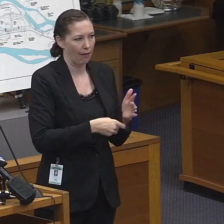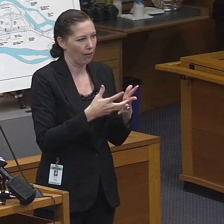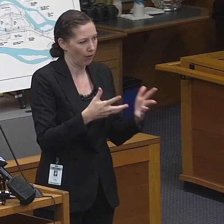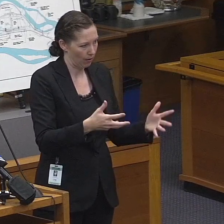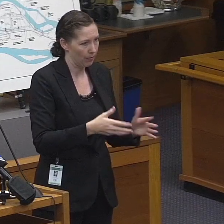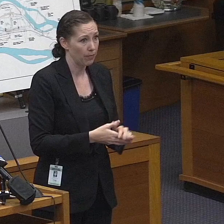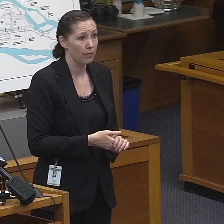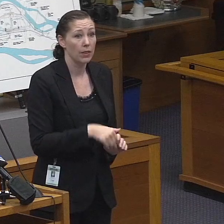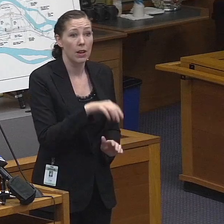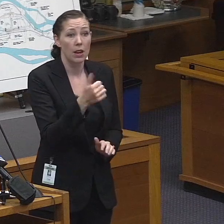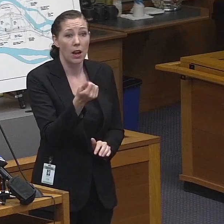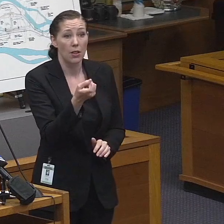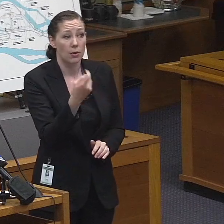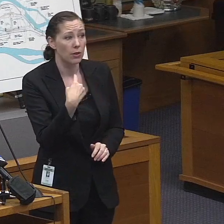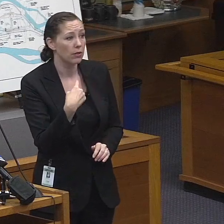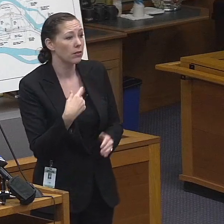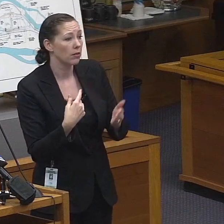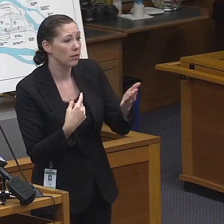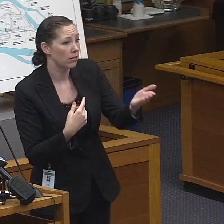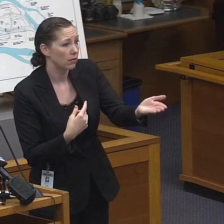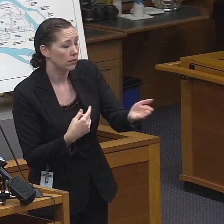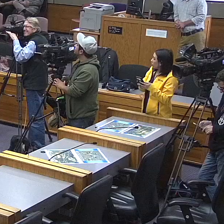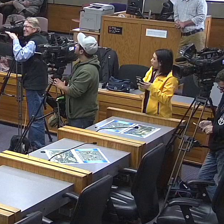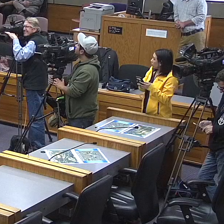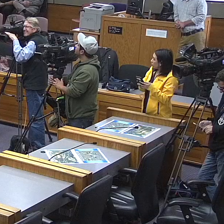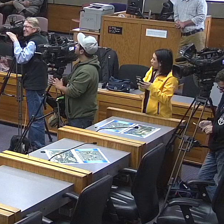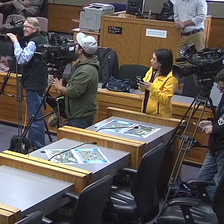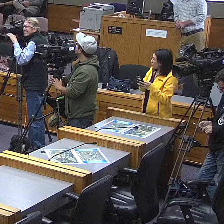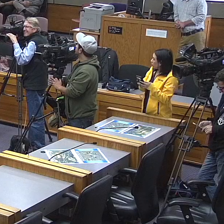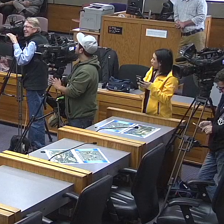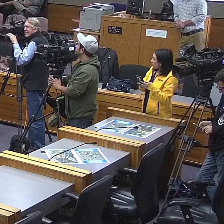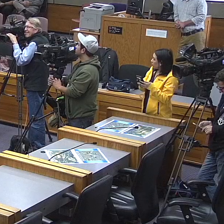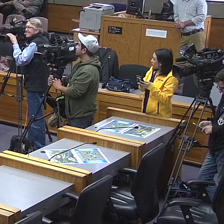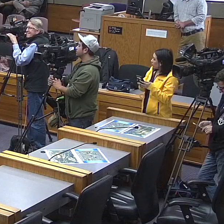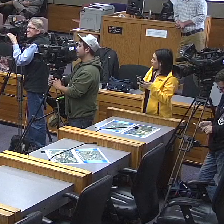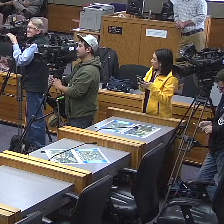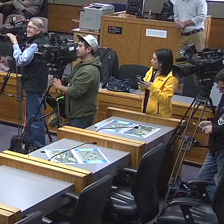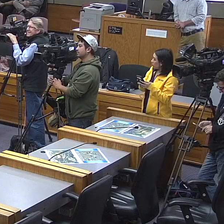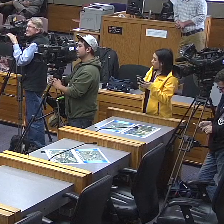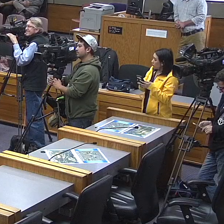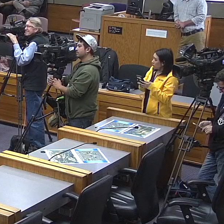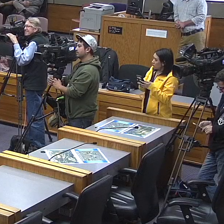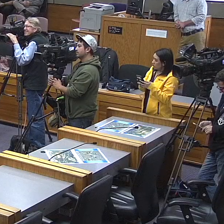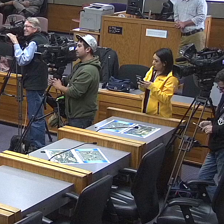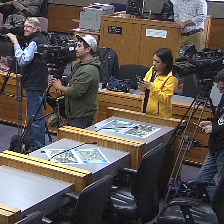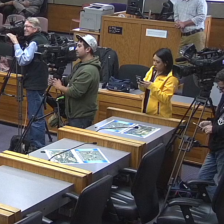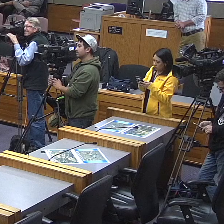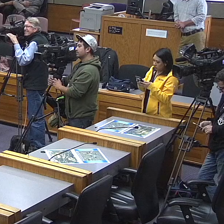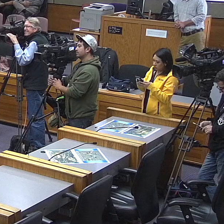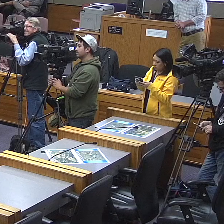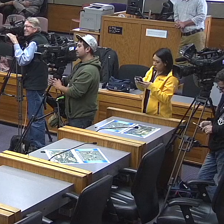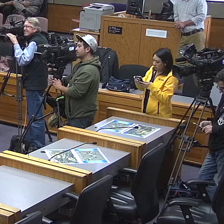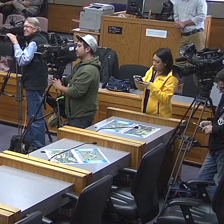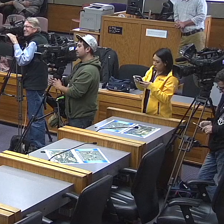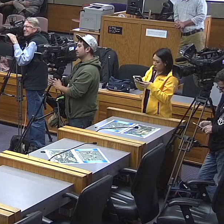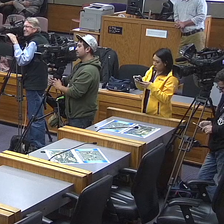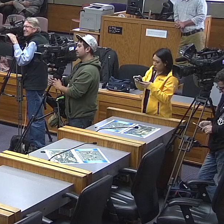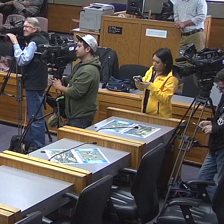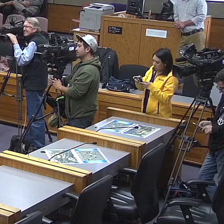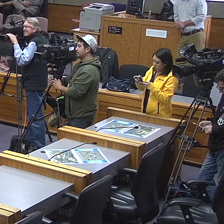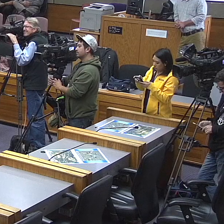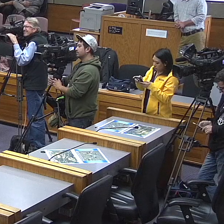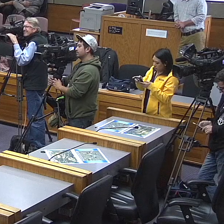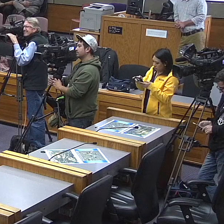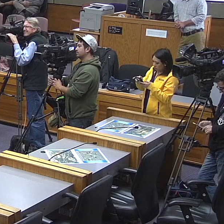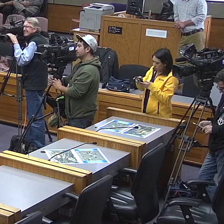Any more questions? Dick has a question. Peter, you test for a lot of things, and this is one where